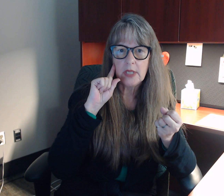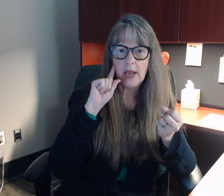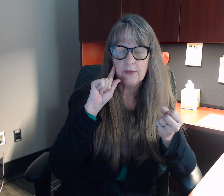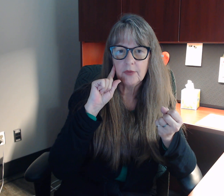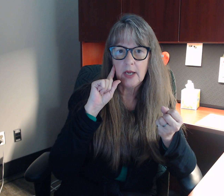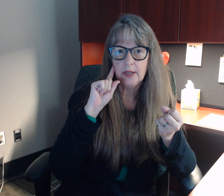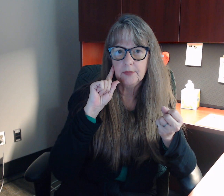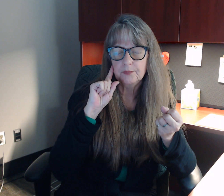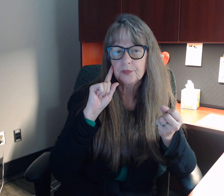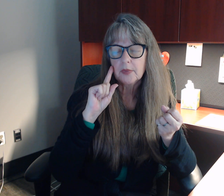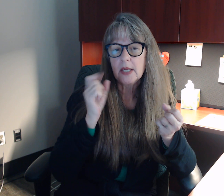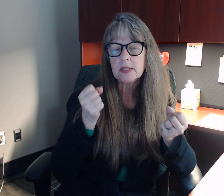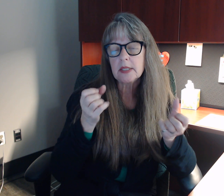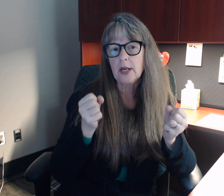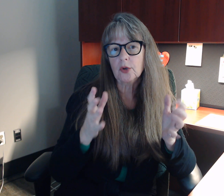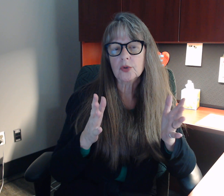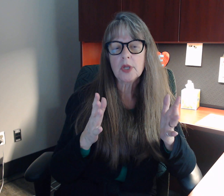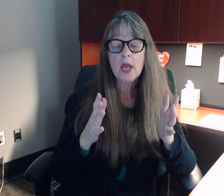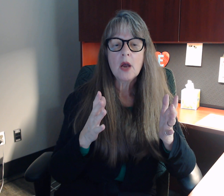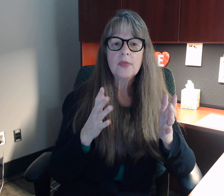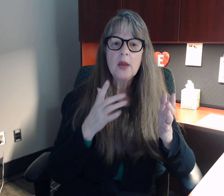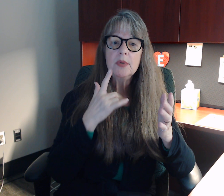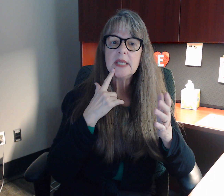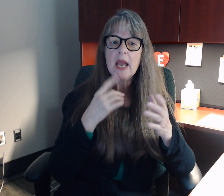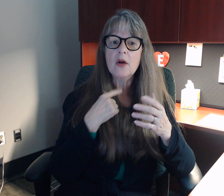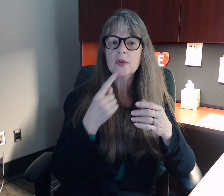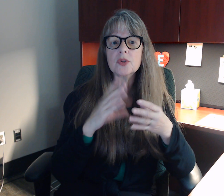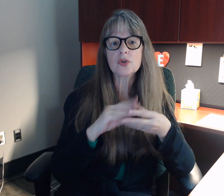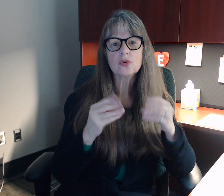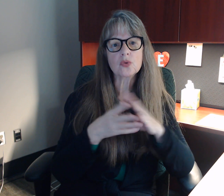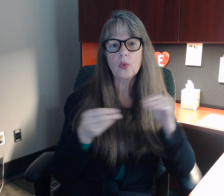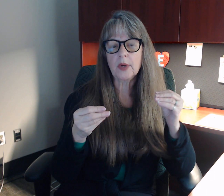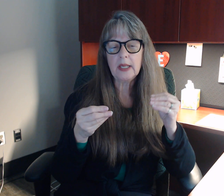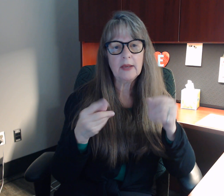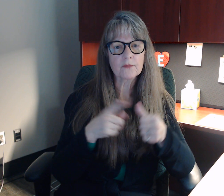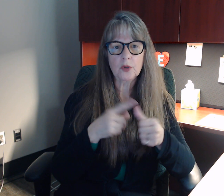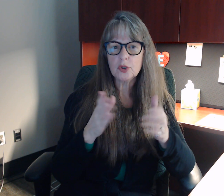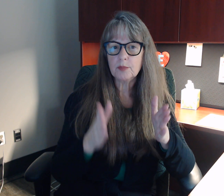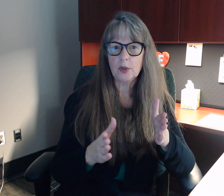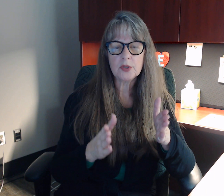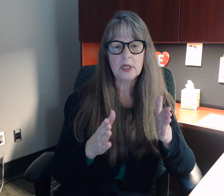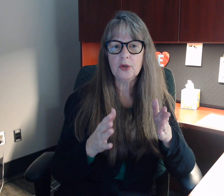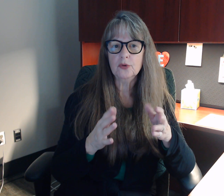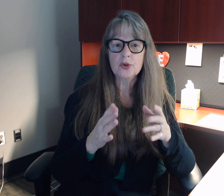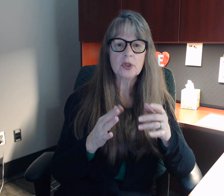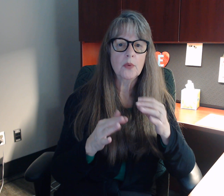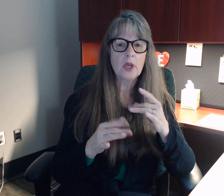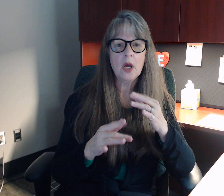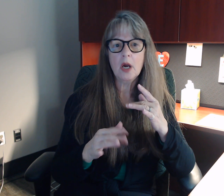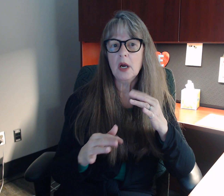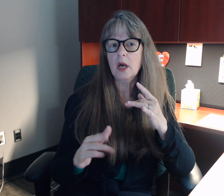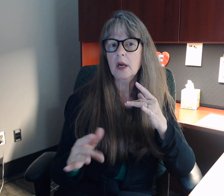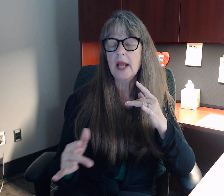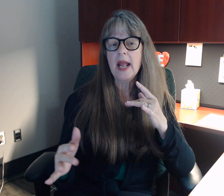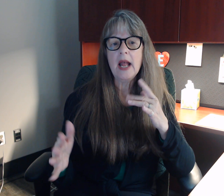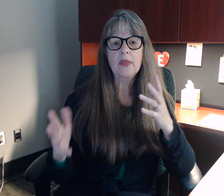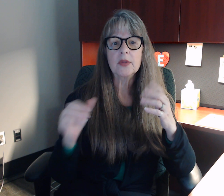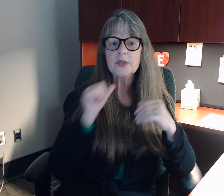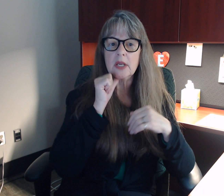deaf signers, they would tell this story in first person, and you're just going along, and then they'll say